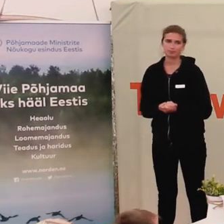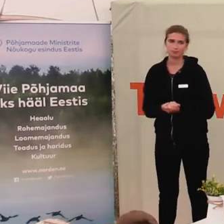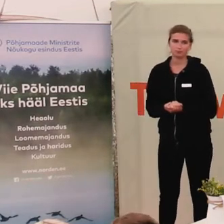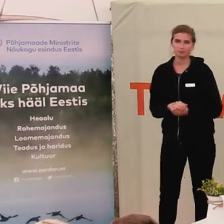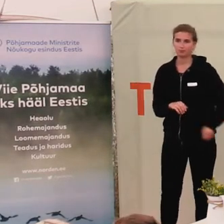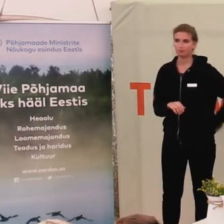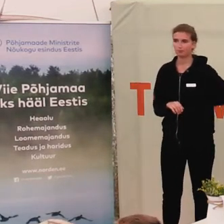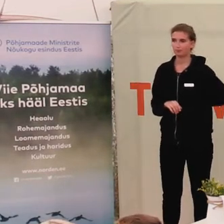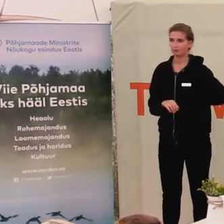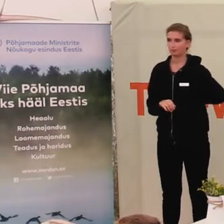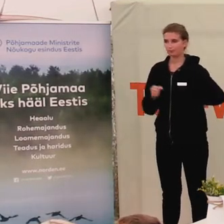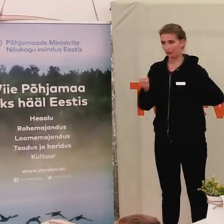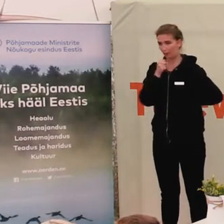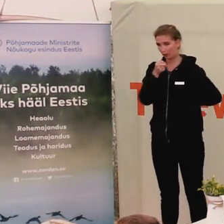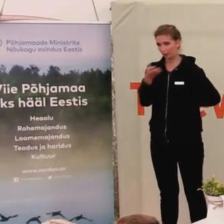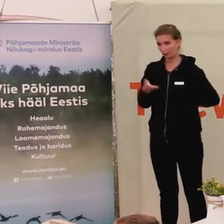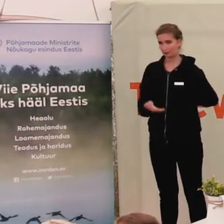green.